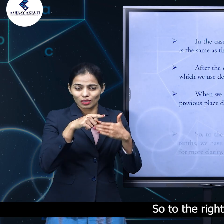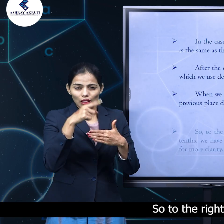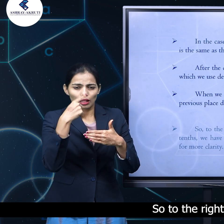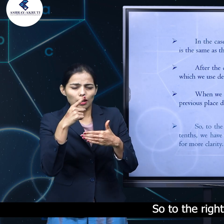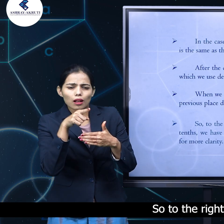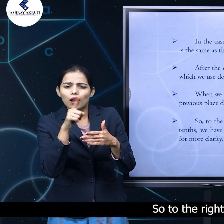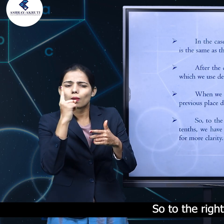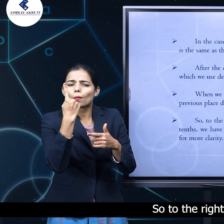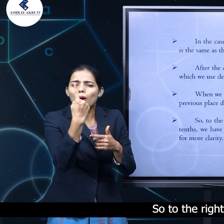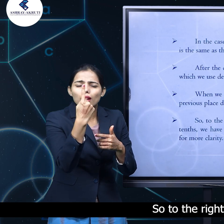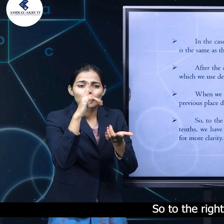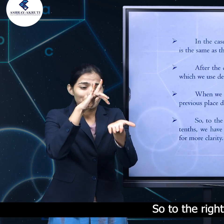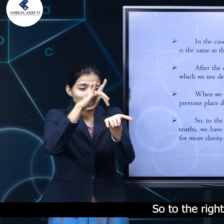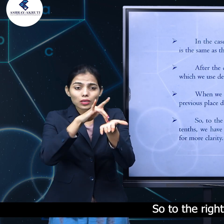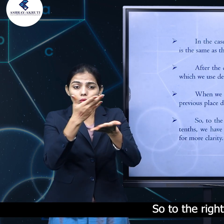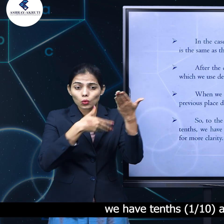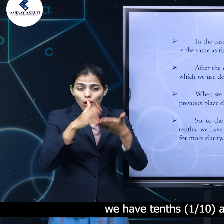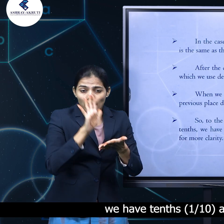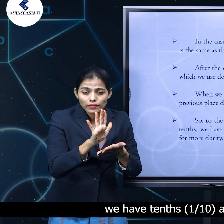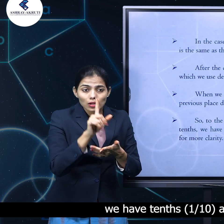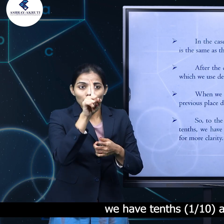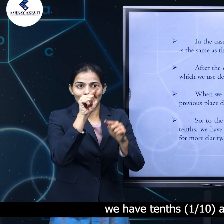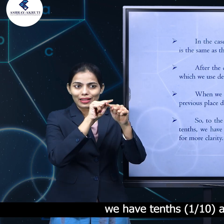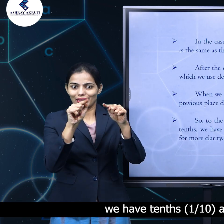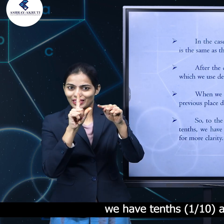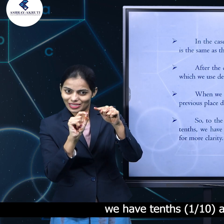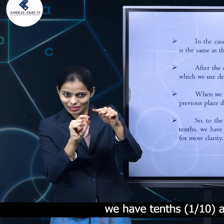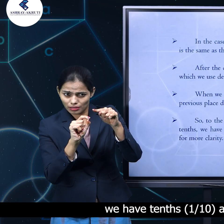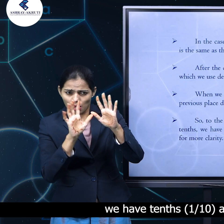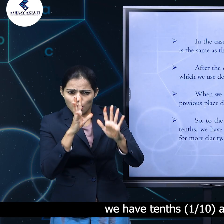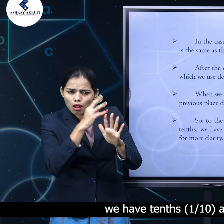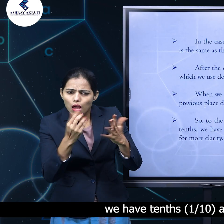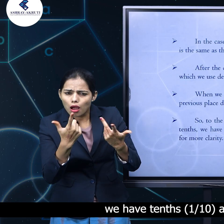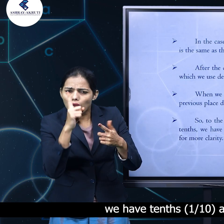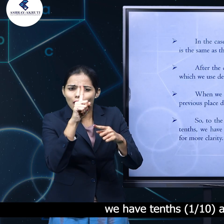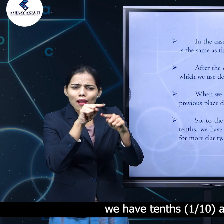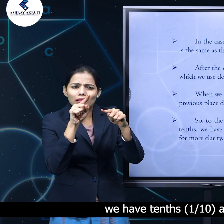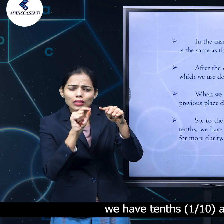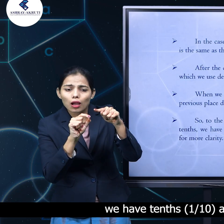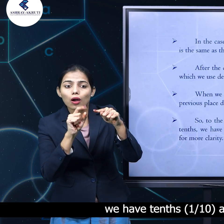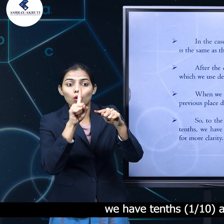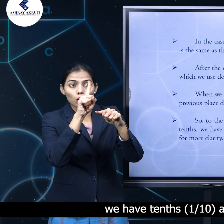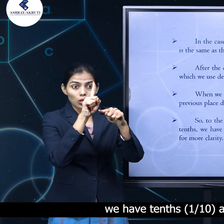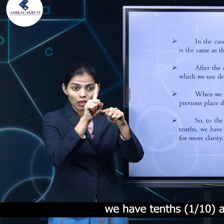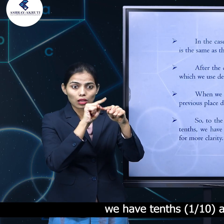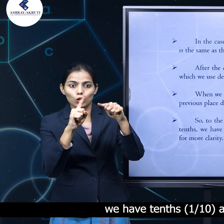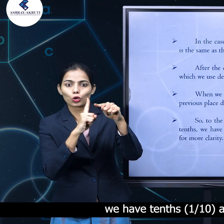So, to the right of one's place, we have tenths 1 by 10. and to the right of